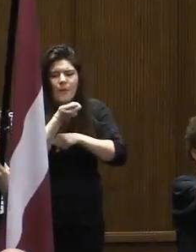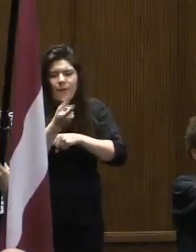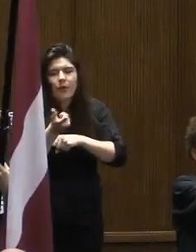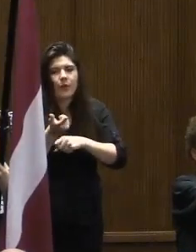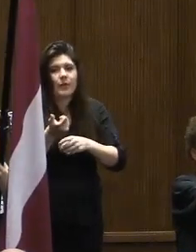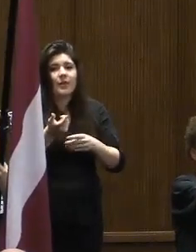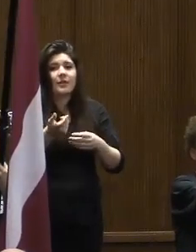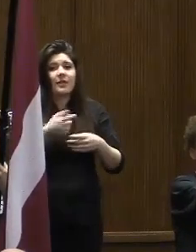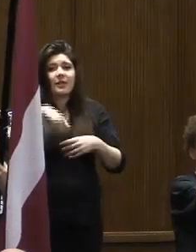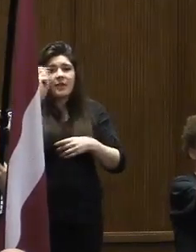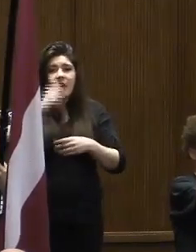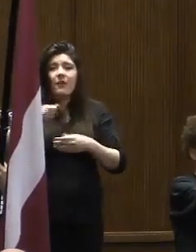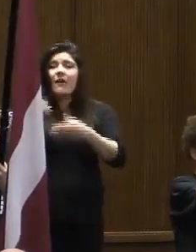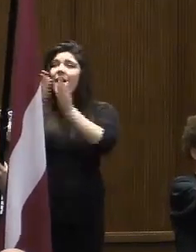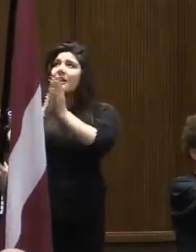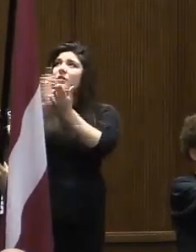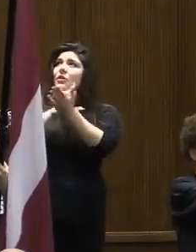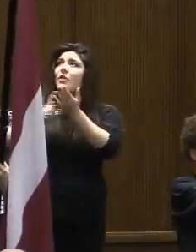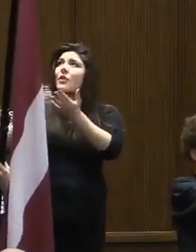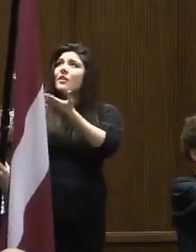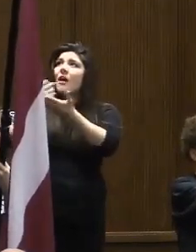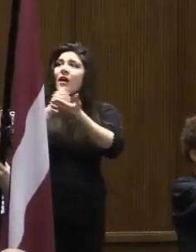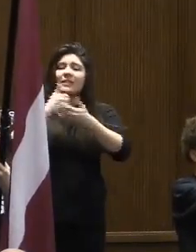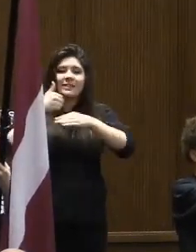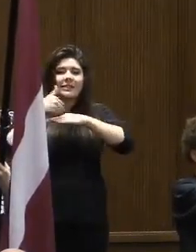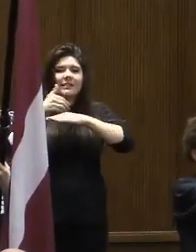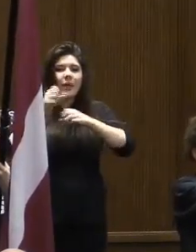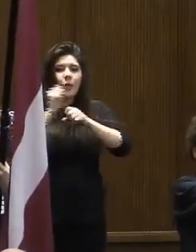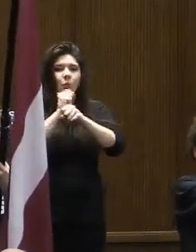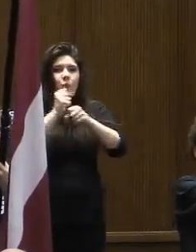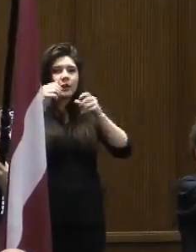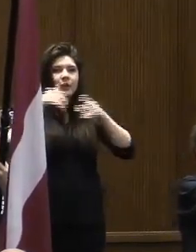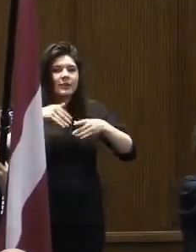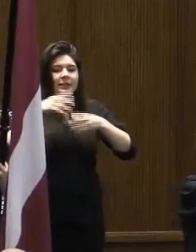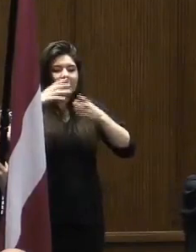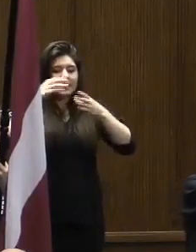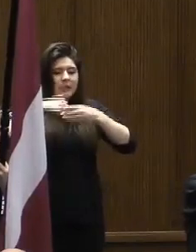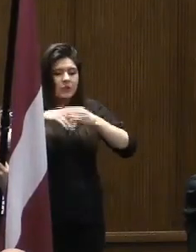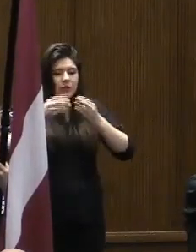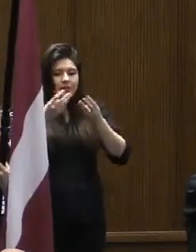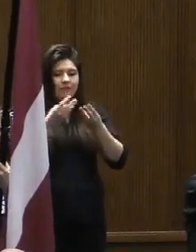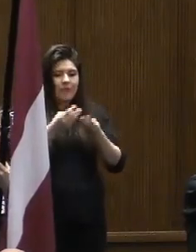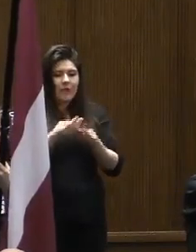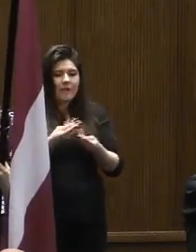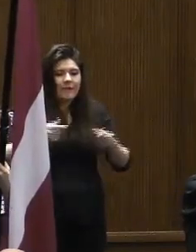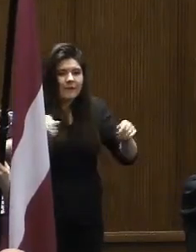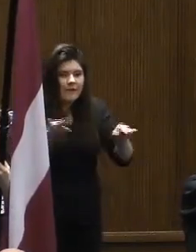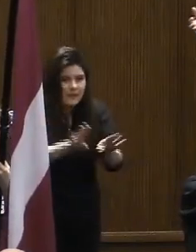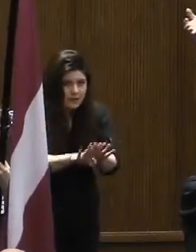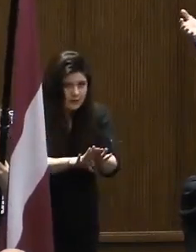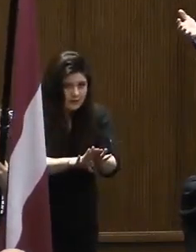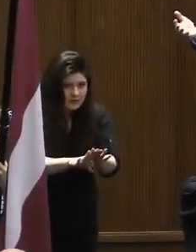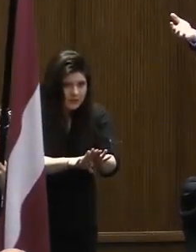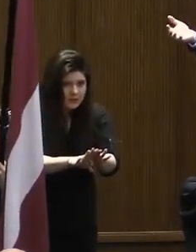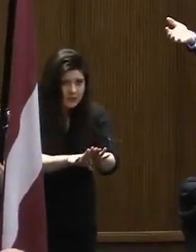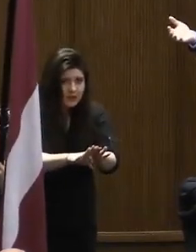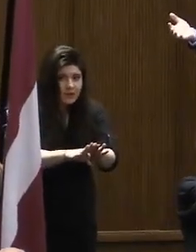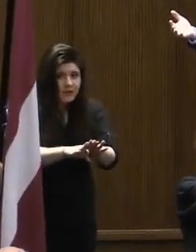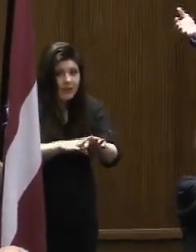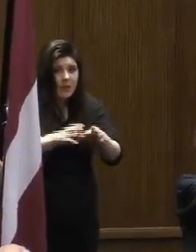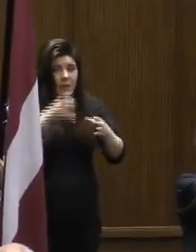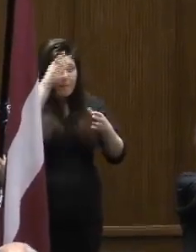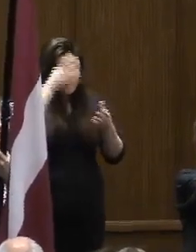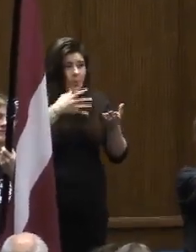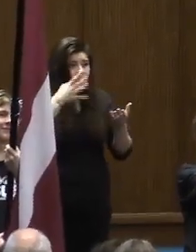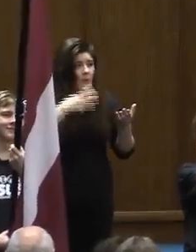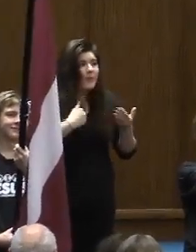Therefore, ask the Lord of the harvest to send forth workers into the harvest field." Ladies and gentlemen, we have workers for